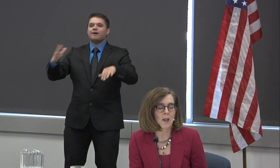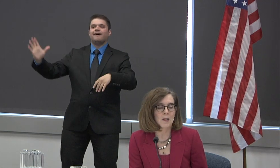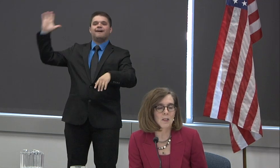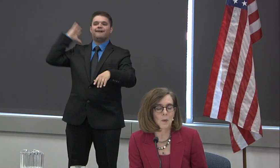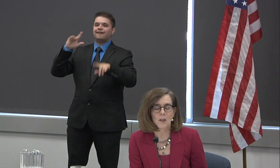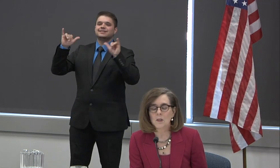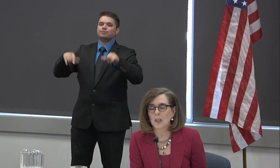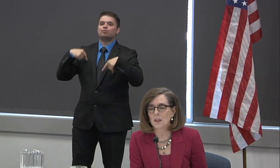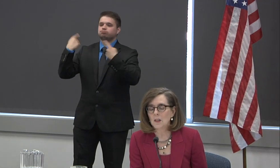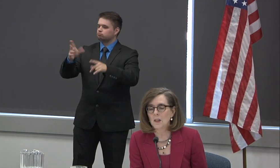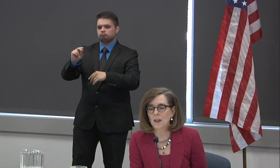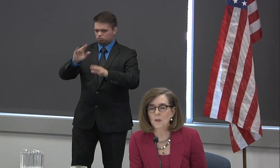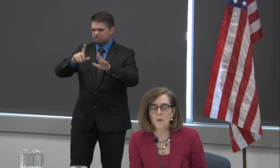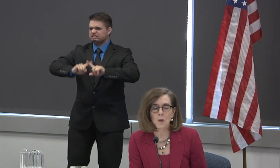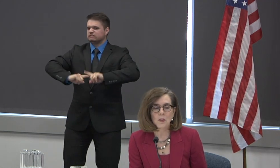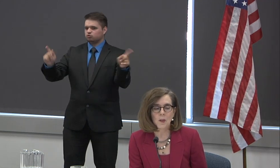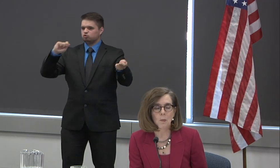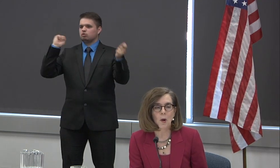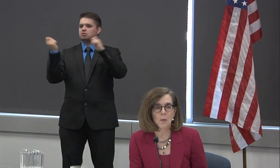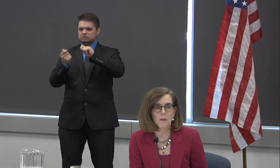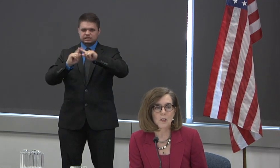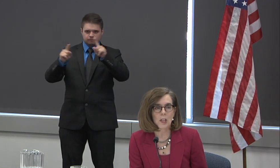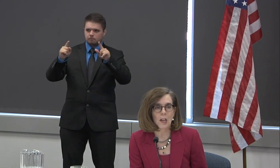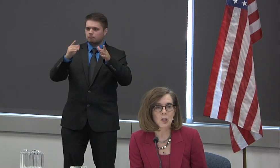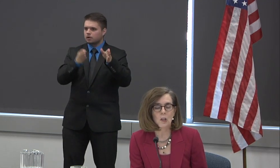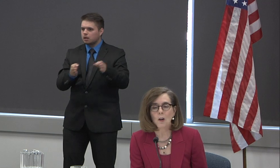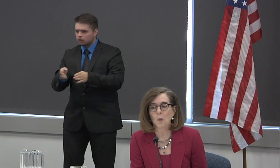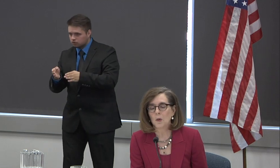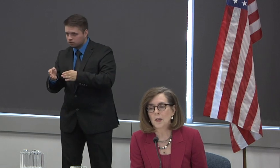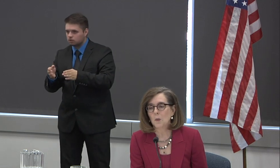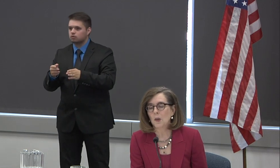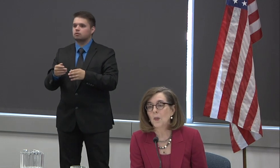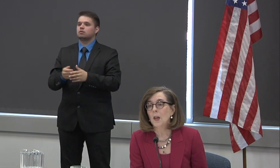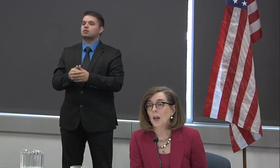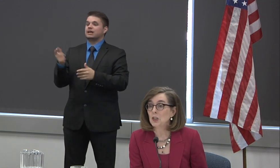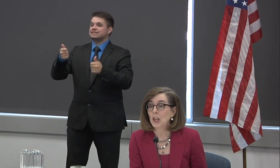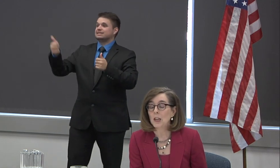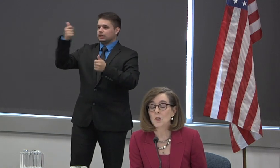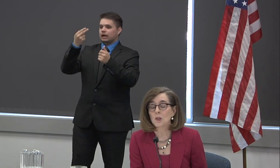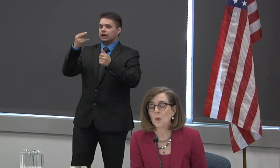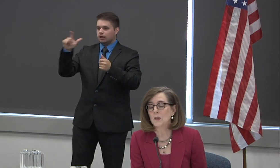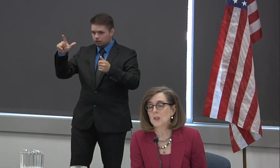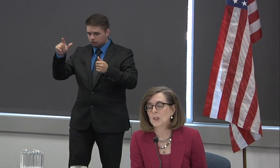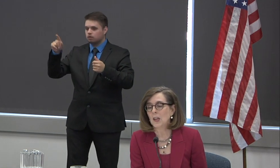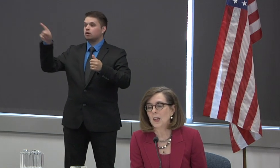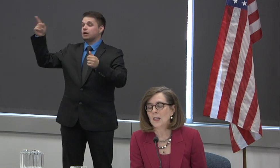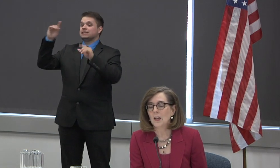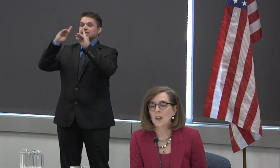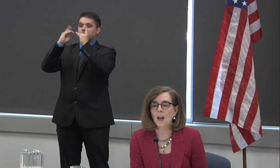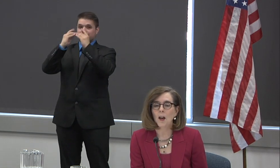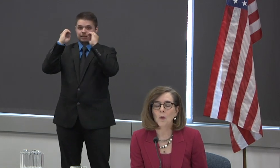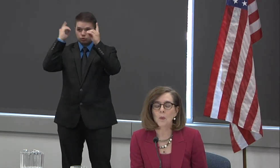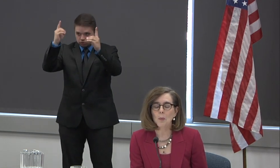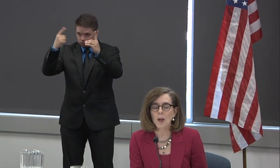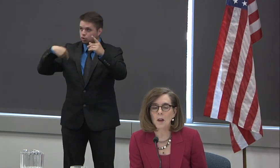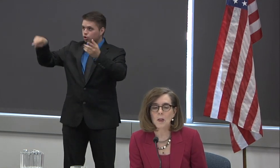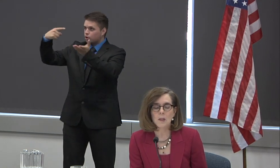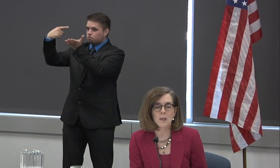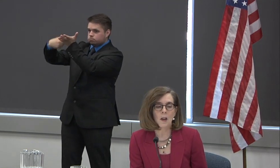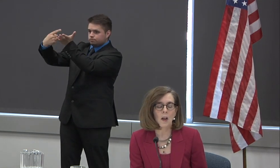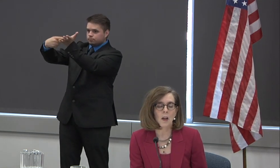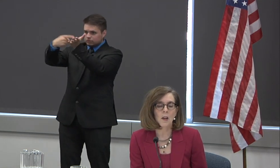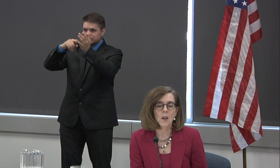but Director Gill and the folks at the Department of Education are working with educators across the state, with